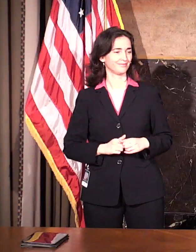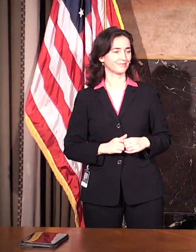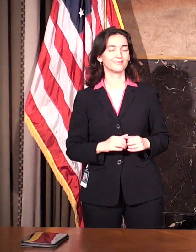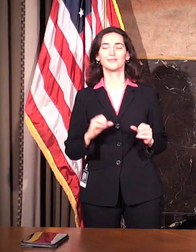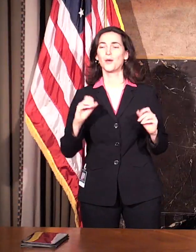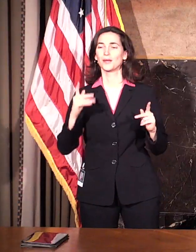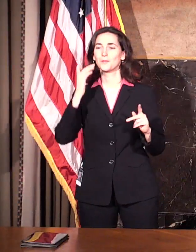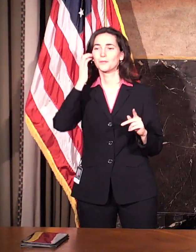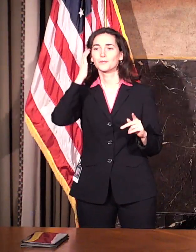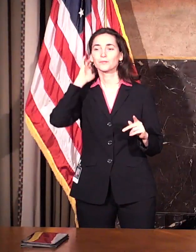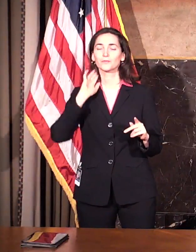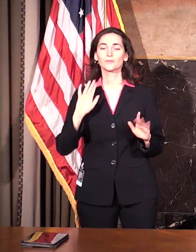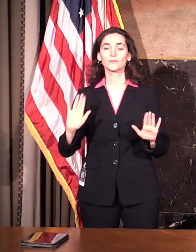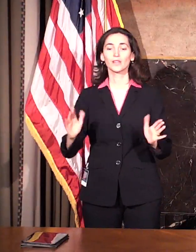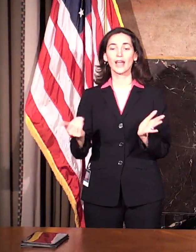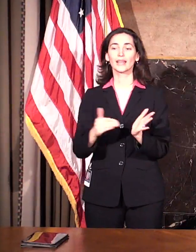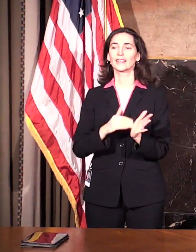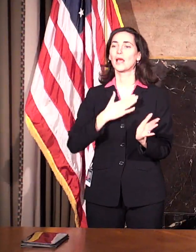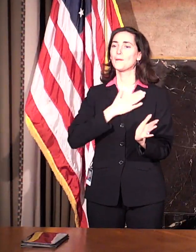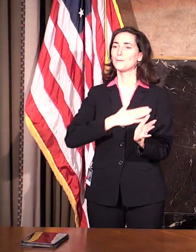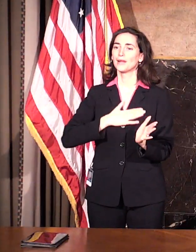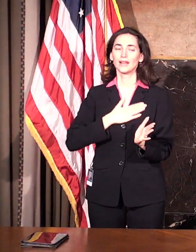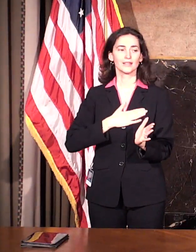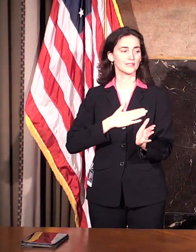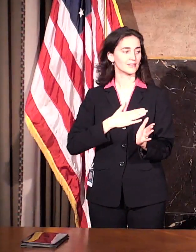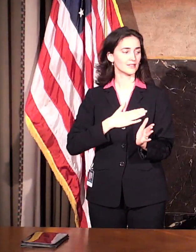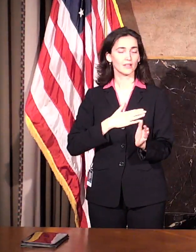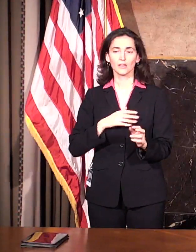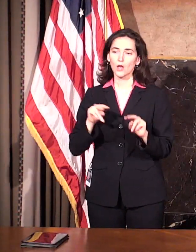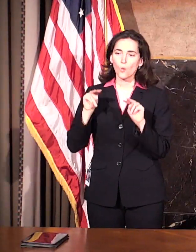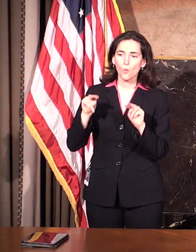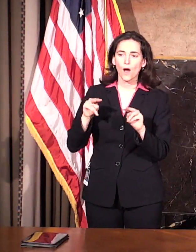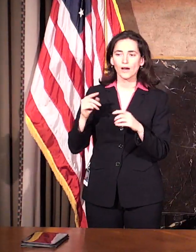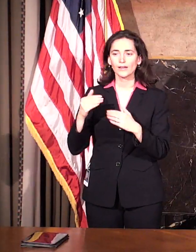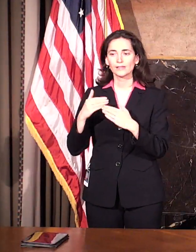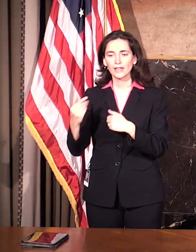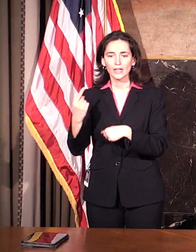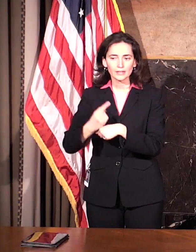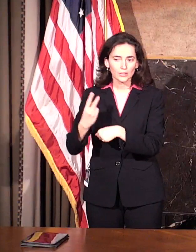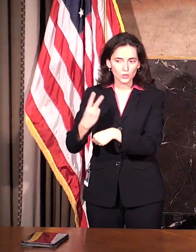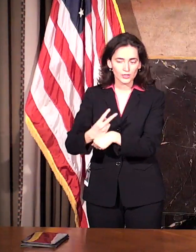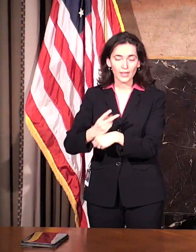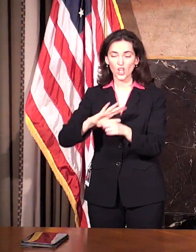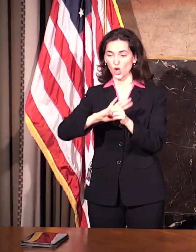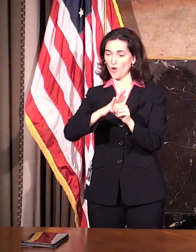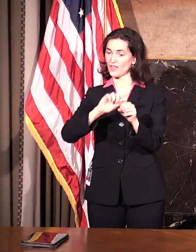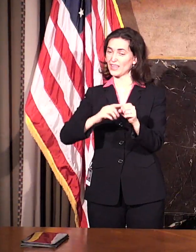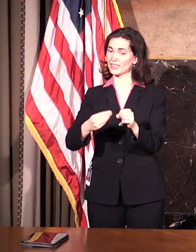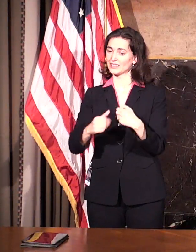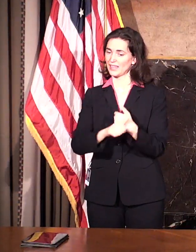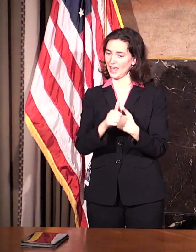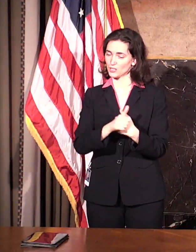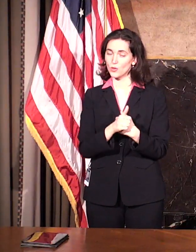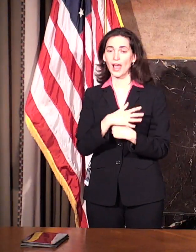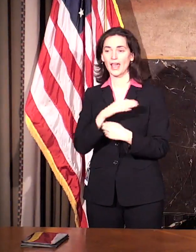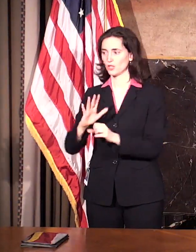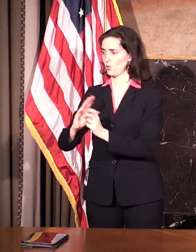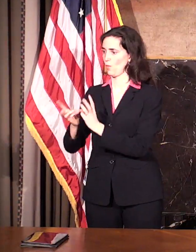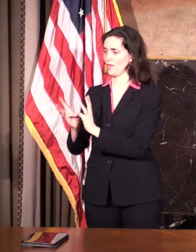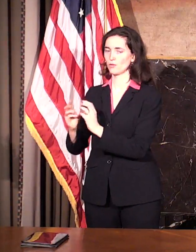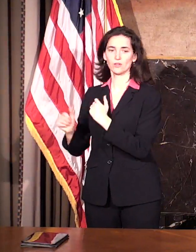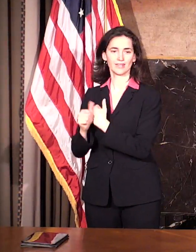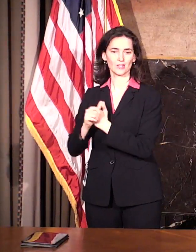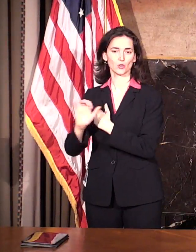Listen, everyone. And please keep your eye on the ball the next couple of days. It's risky from a COVID perspective, and the weather makes it very dangerous as